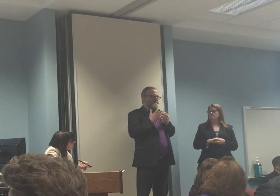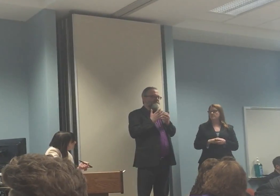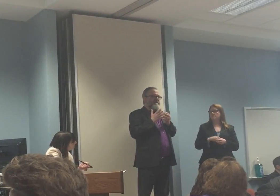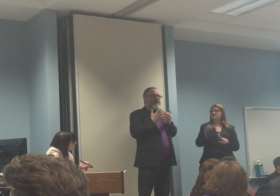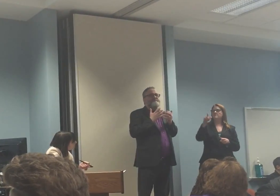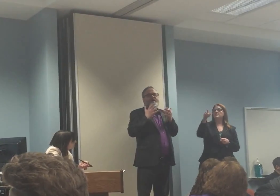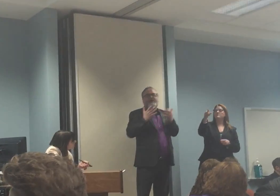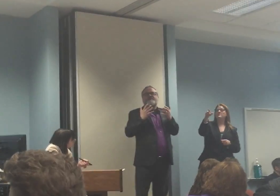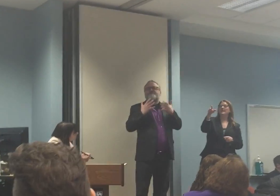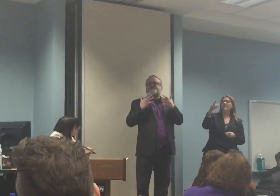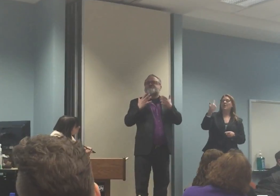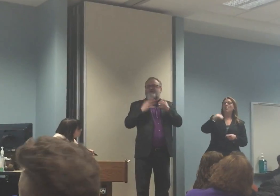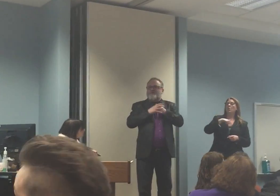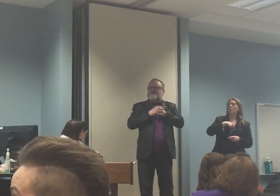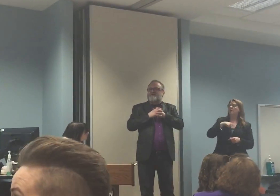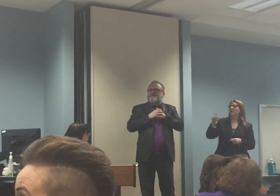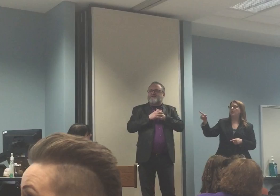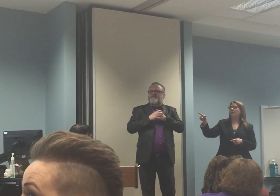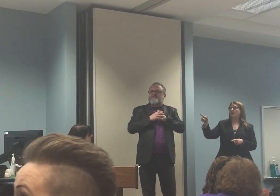We are not